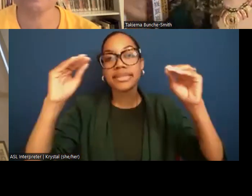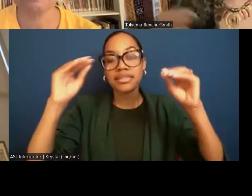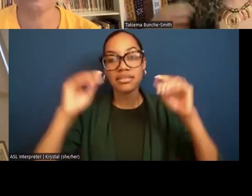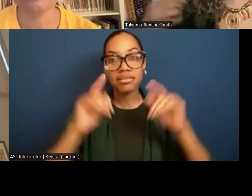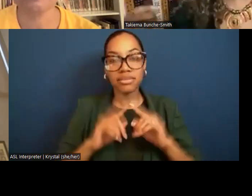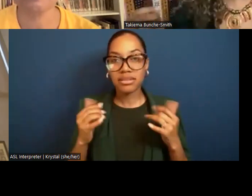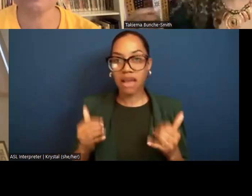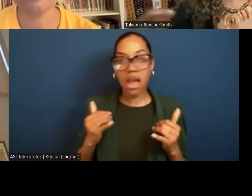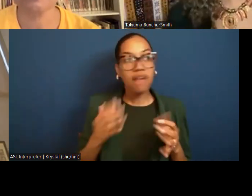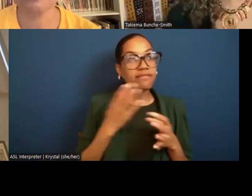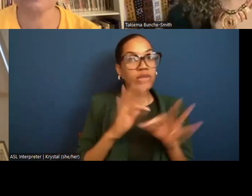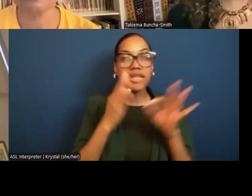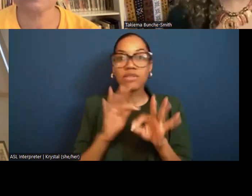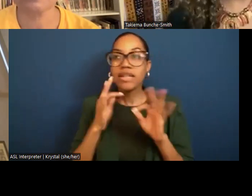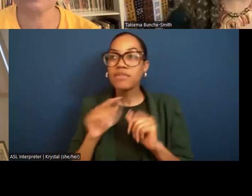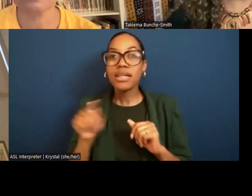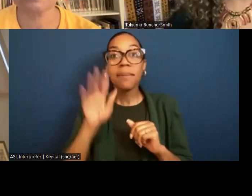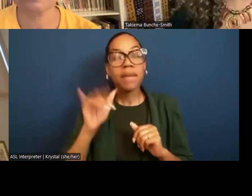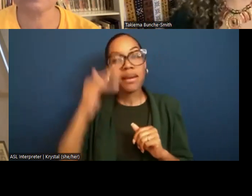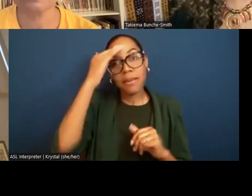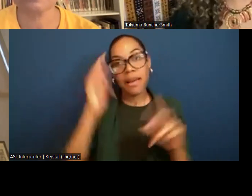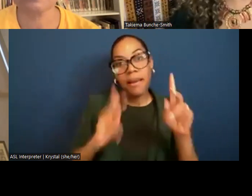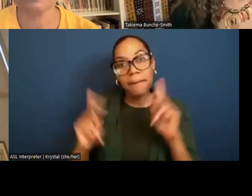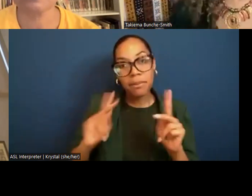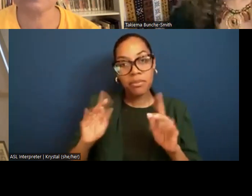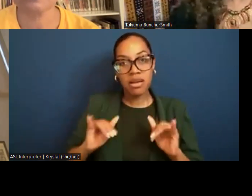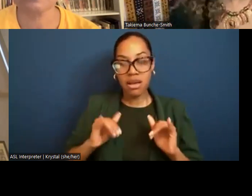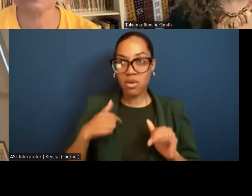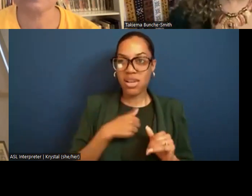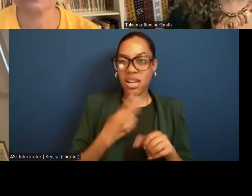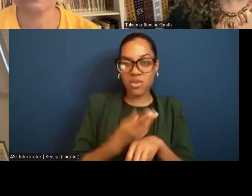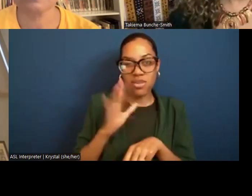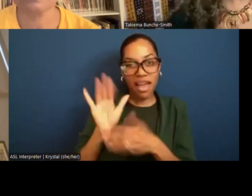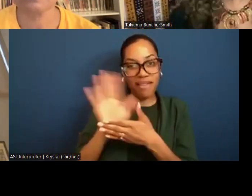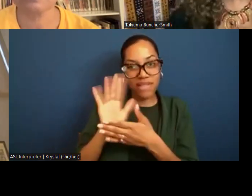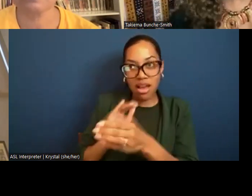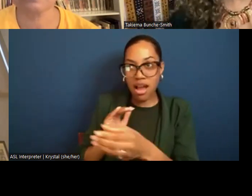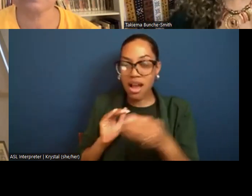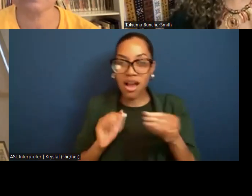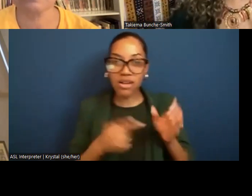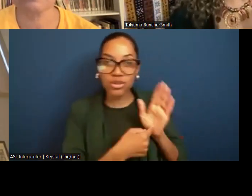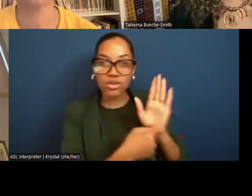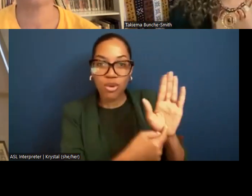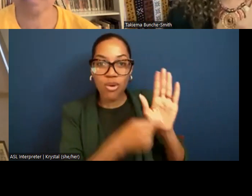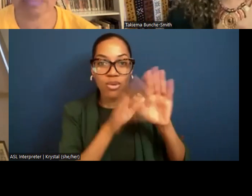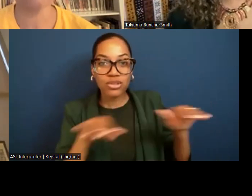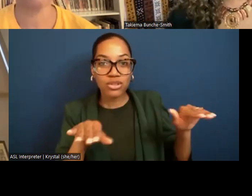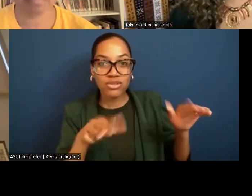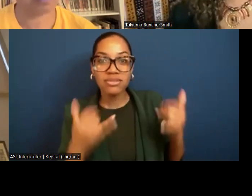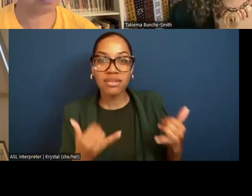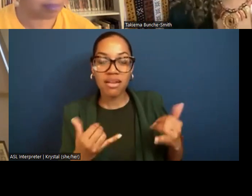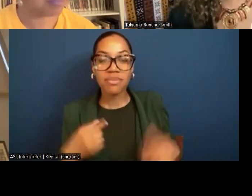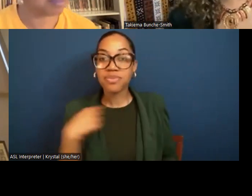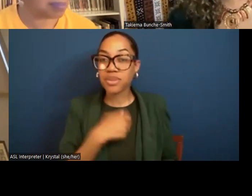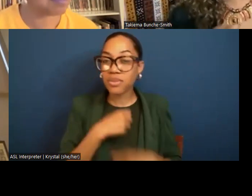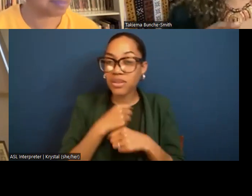locks, twists, braids, whatever. And I remember what I learned as a Black person, and I don't want to do that anymore. I don't want to do that to children. So we're creating the videos,